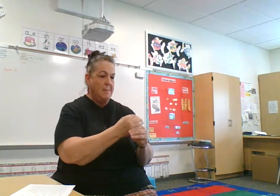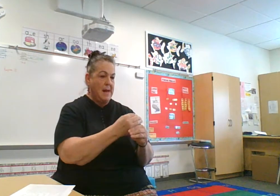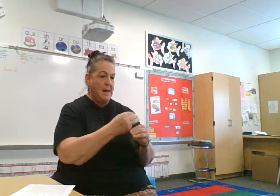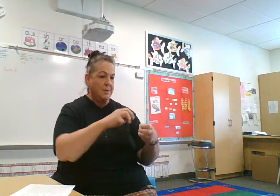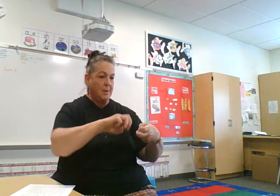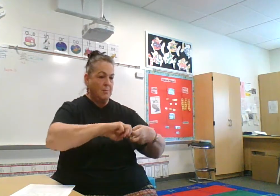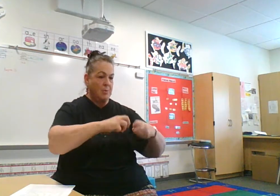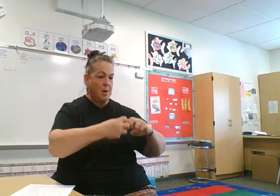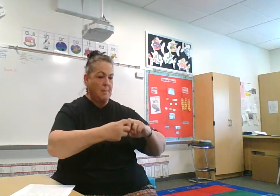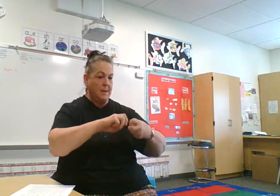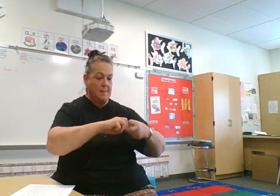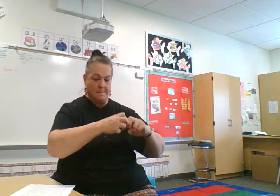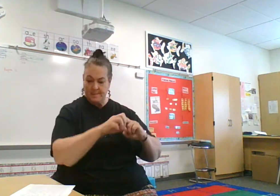math problems.